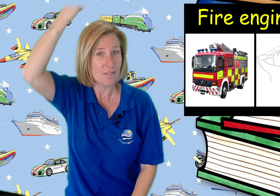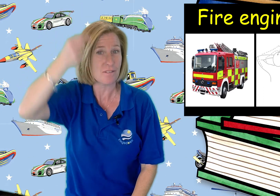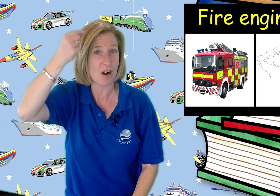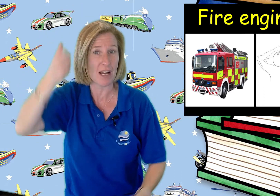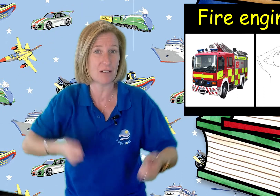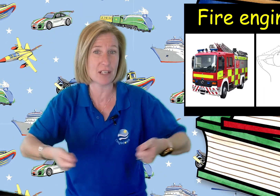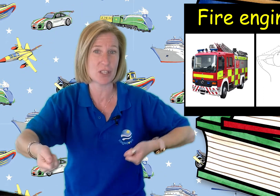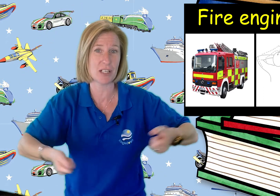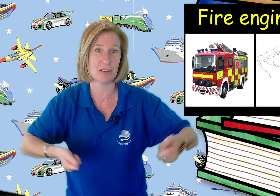Fire engine.